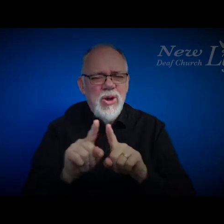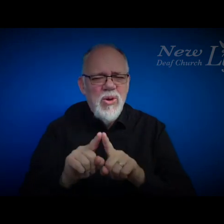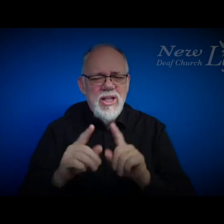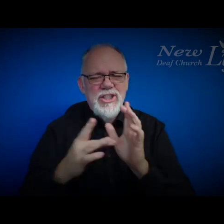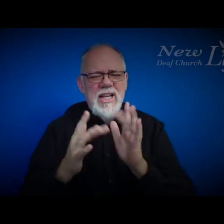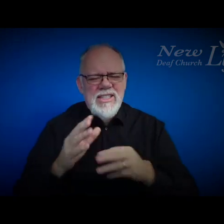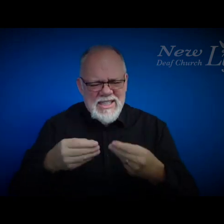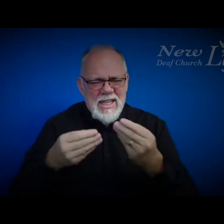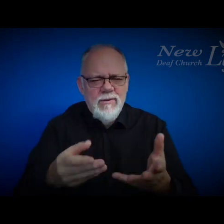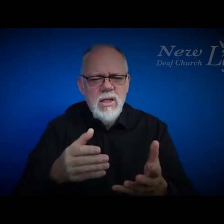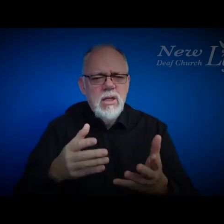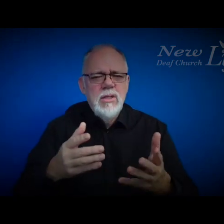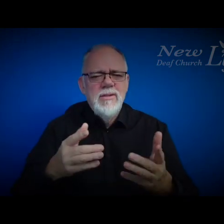He's our hope.